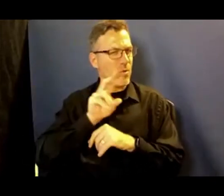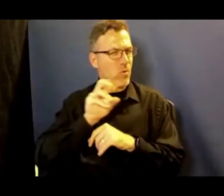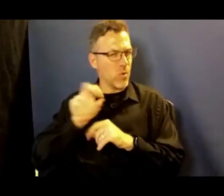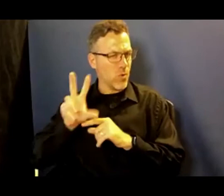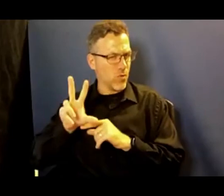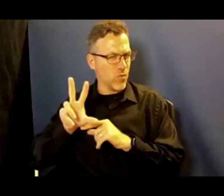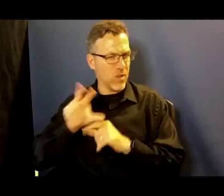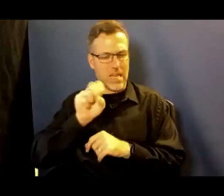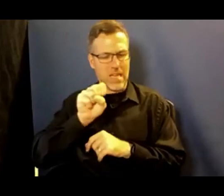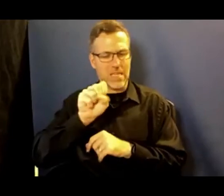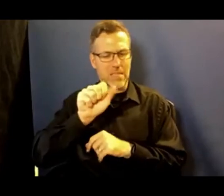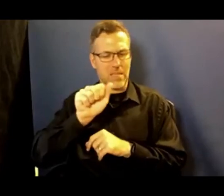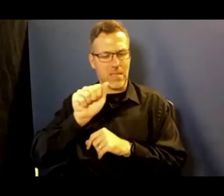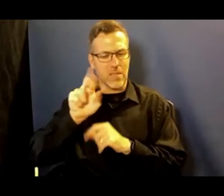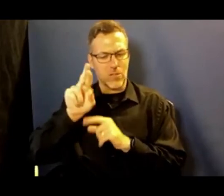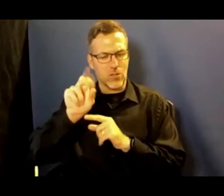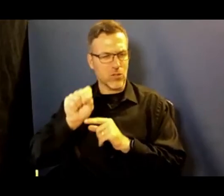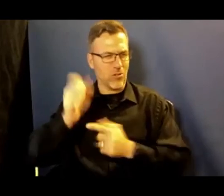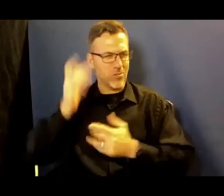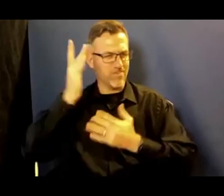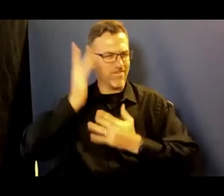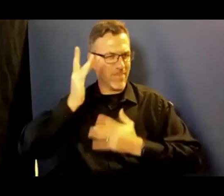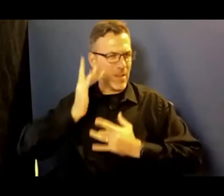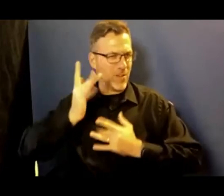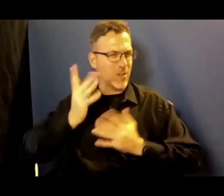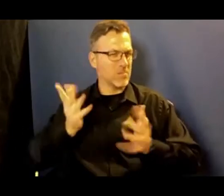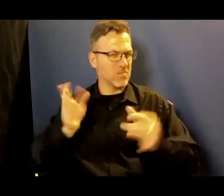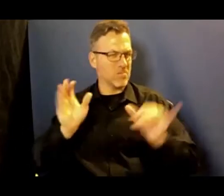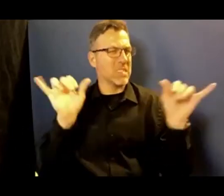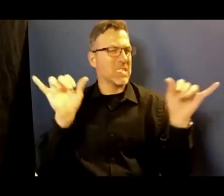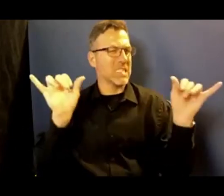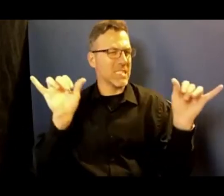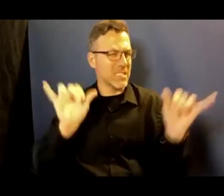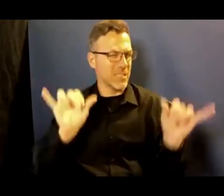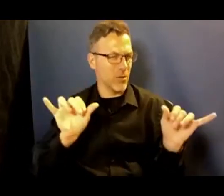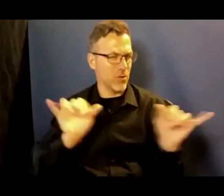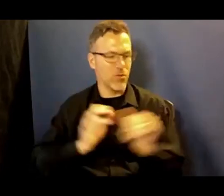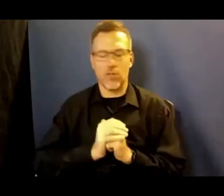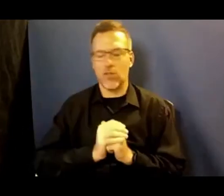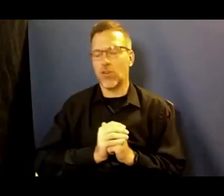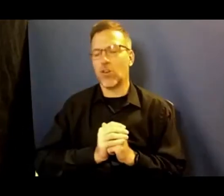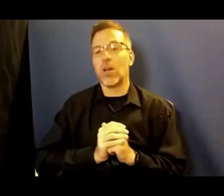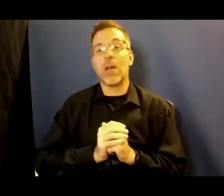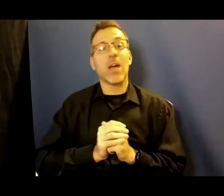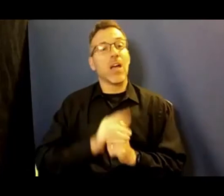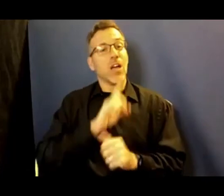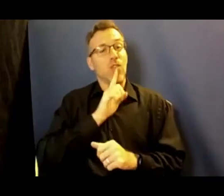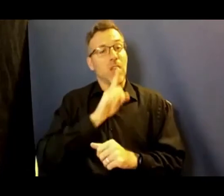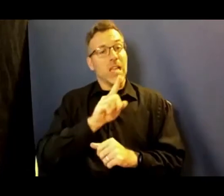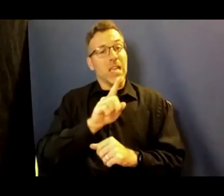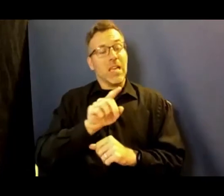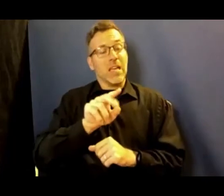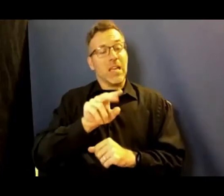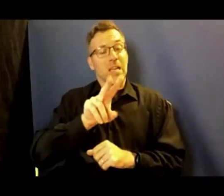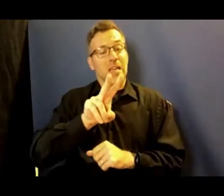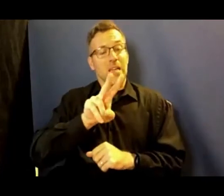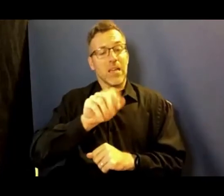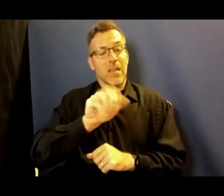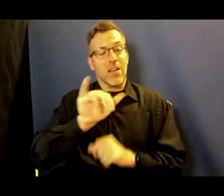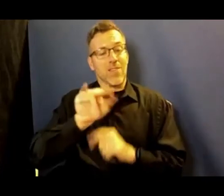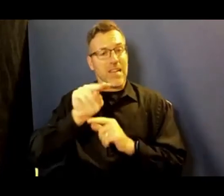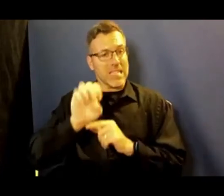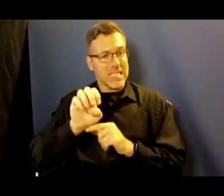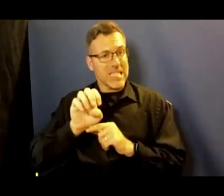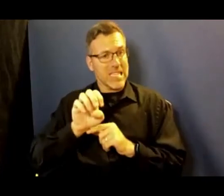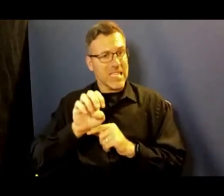The other difference is it takes us a long time to develop vaccines. A lot of it is, so I'm a